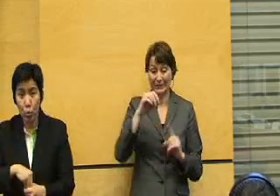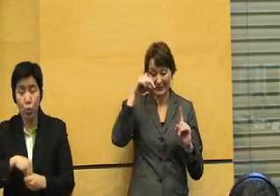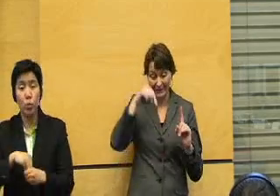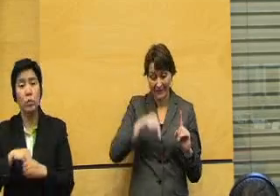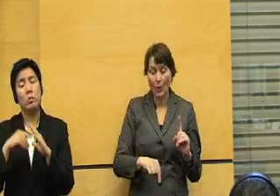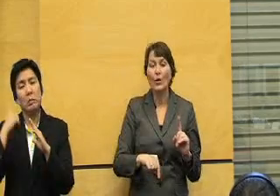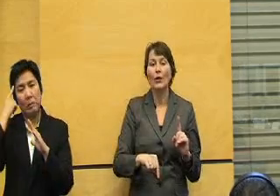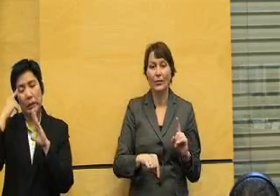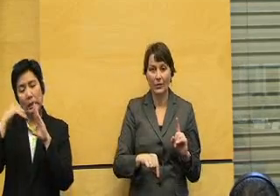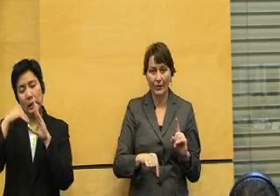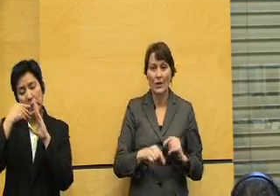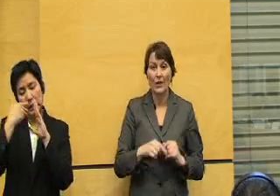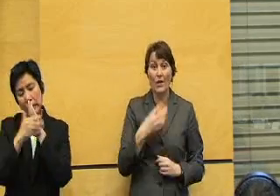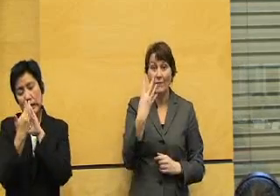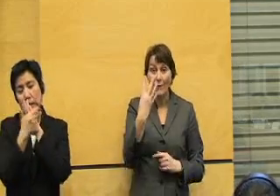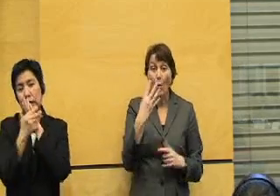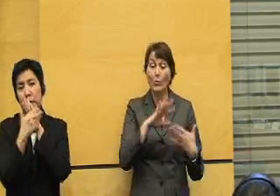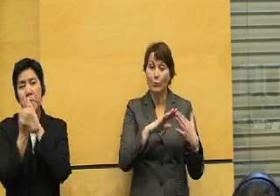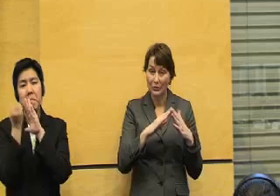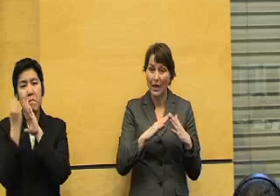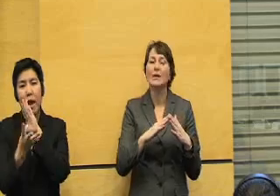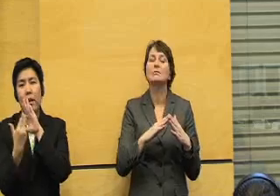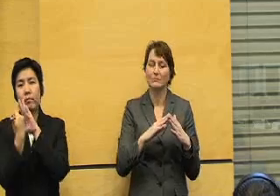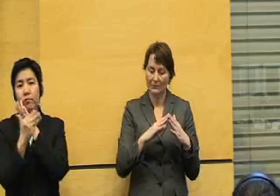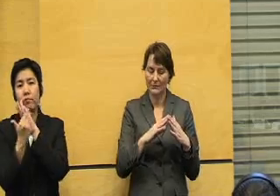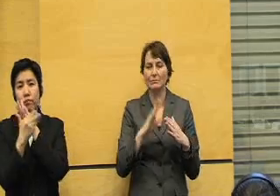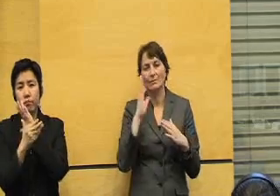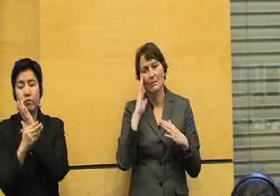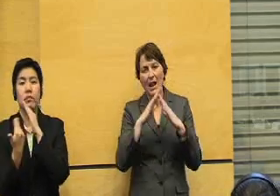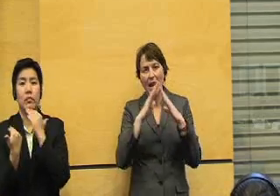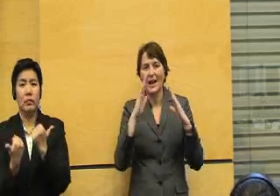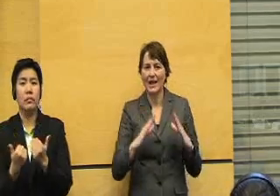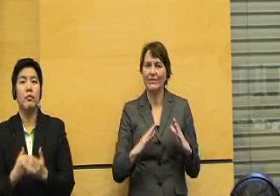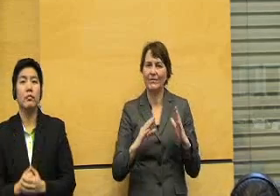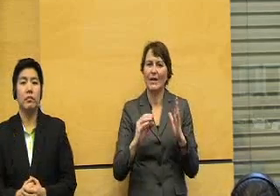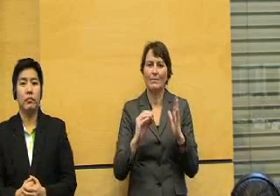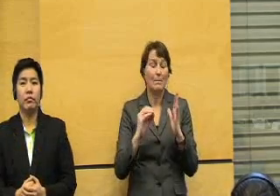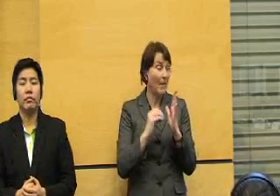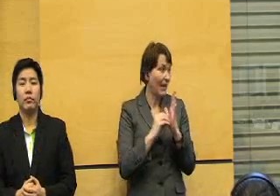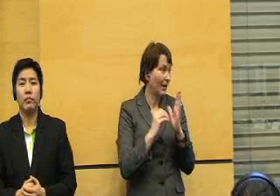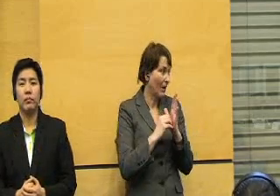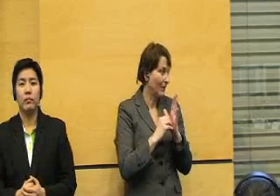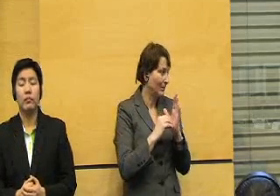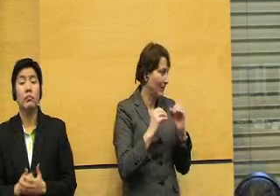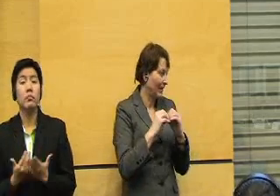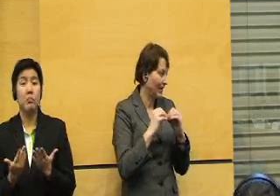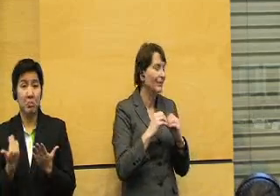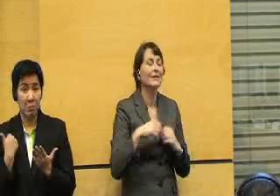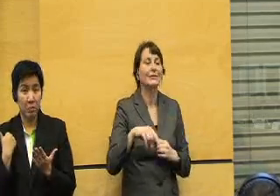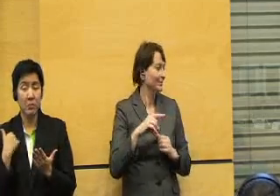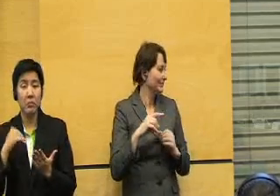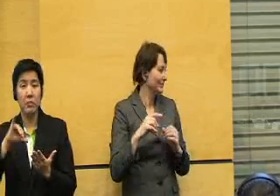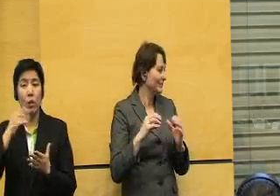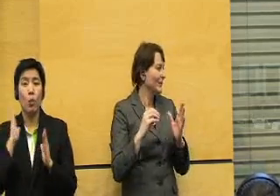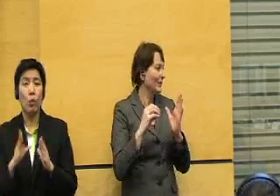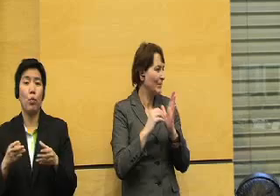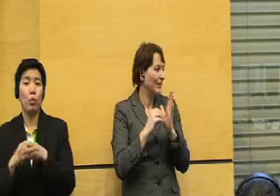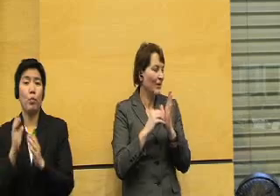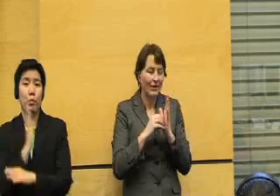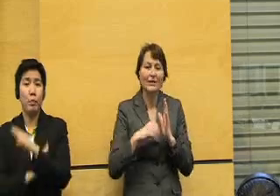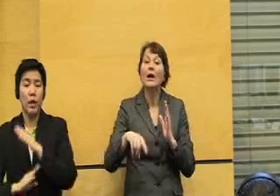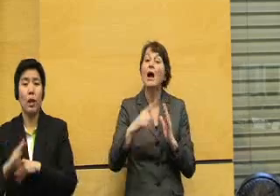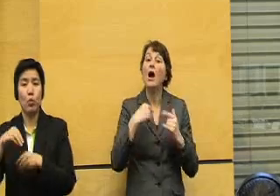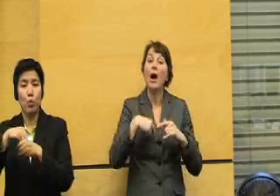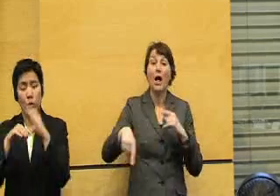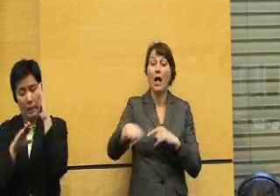4% live in Bangkok. This makes it difficult for the government to ensure that all have full